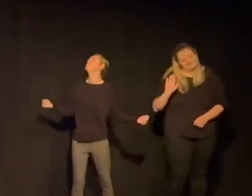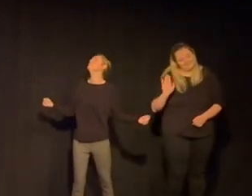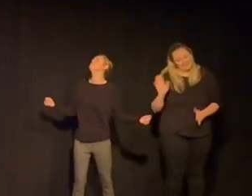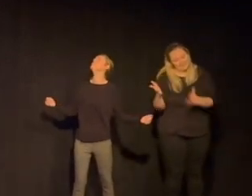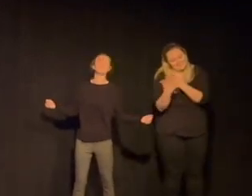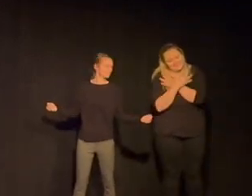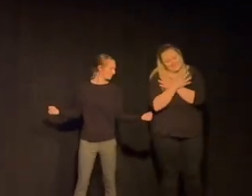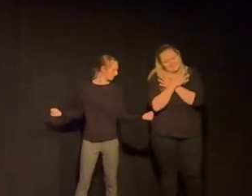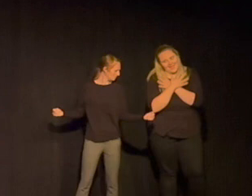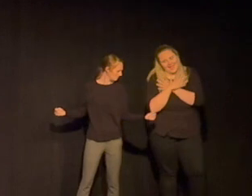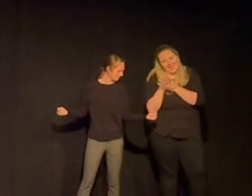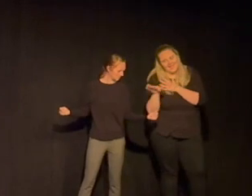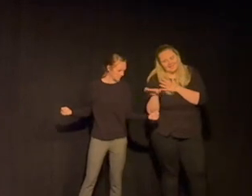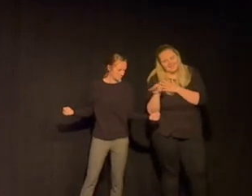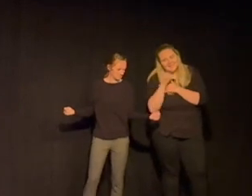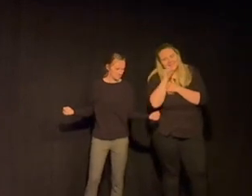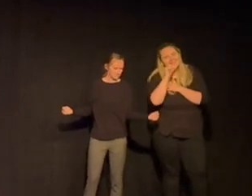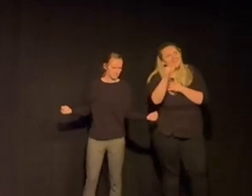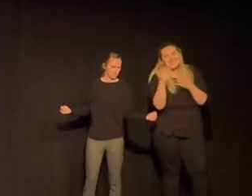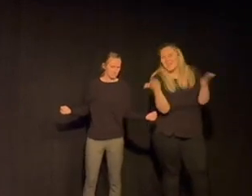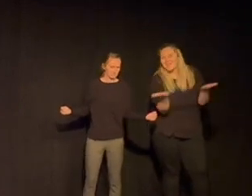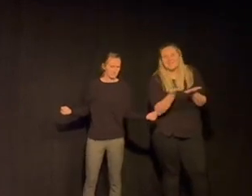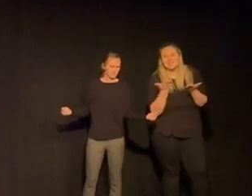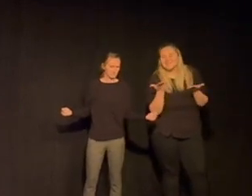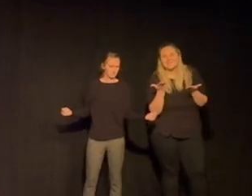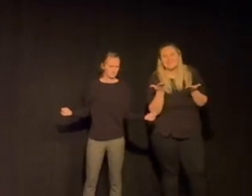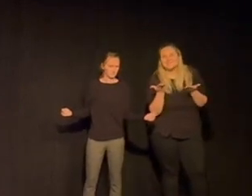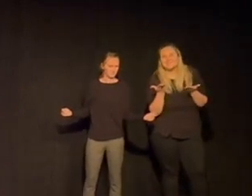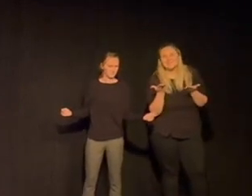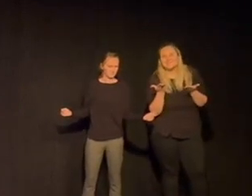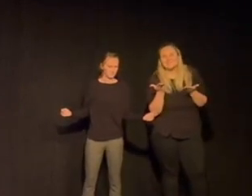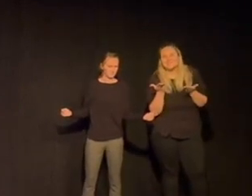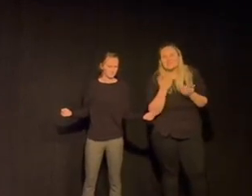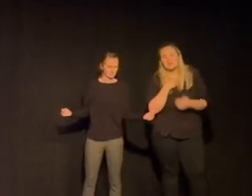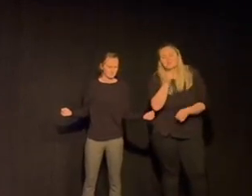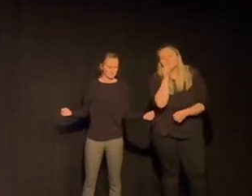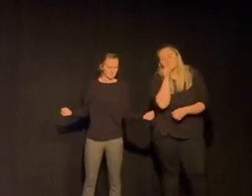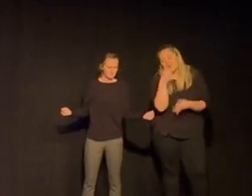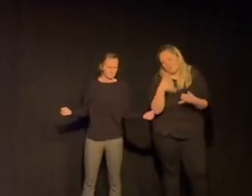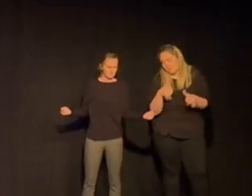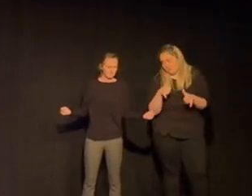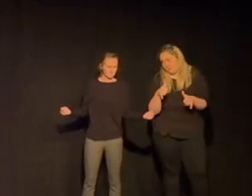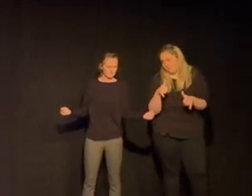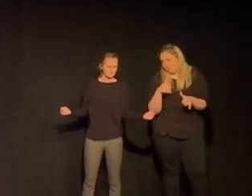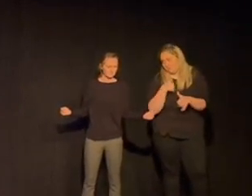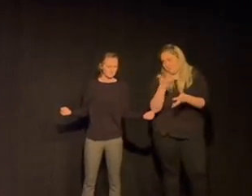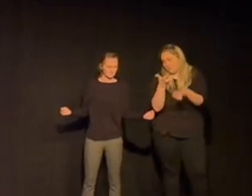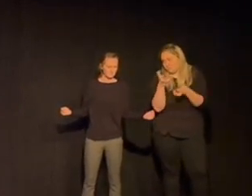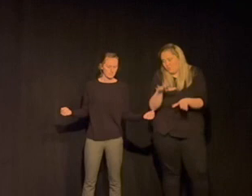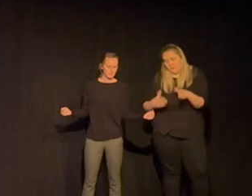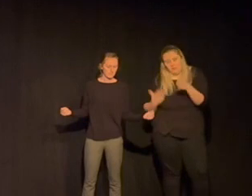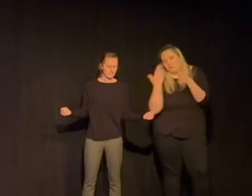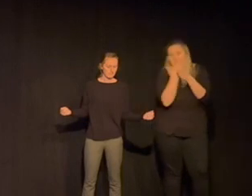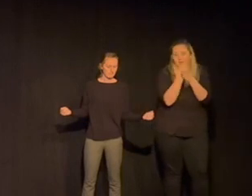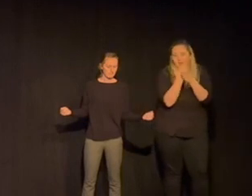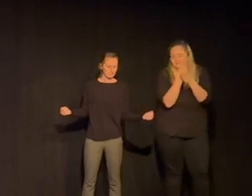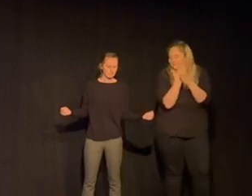Relax. She isn't here. It's a private party. I didn't want to be disturbed.